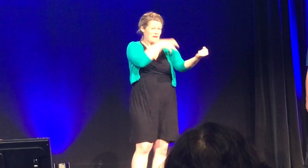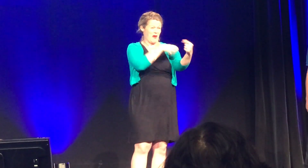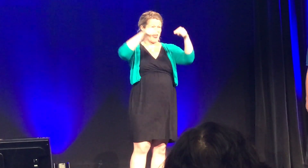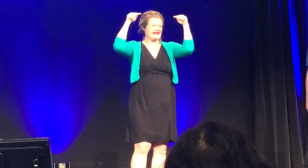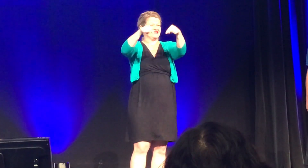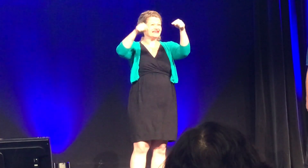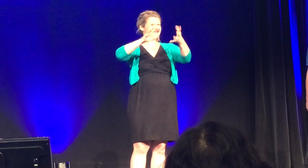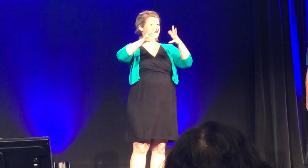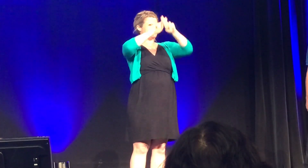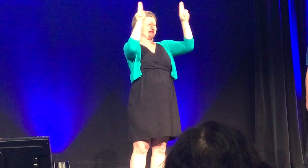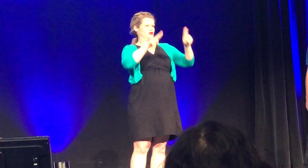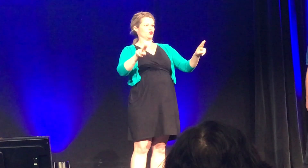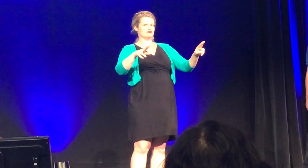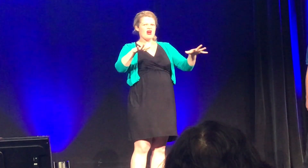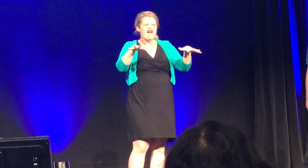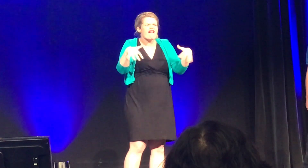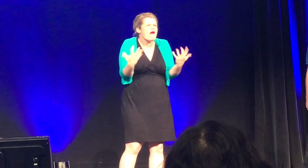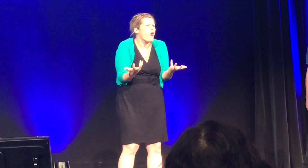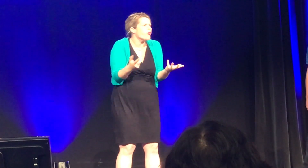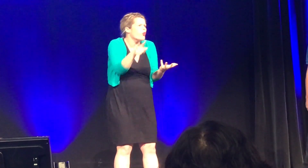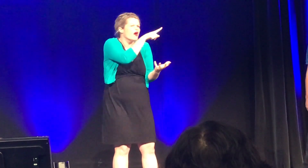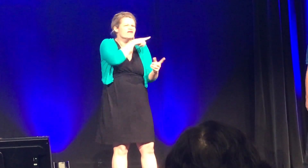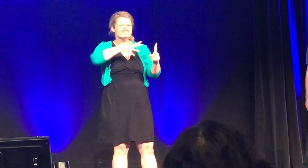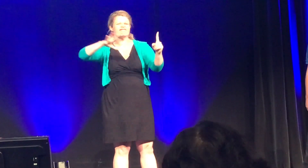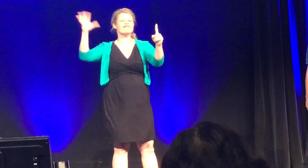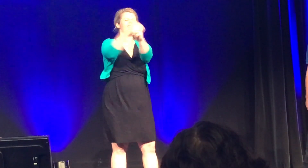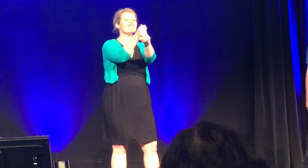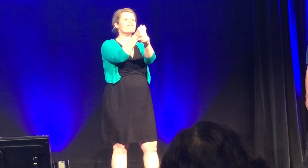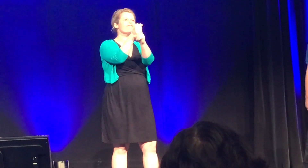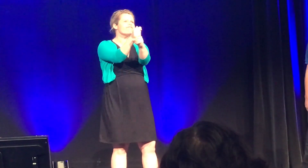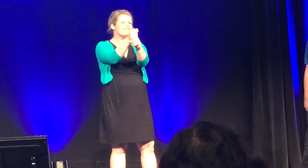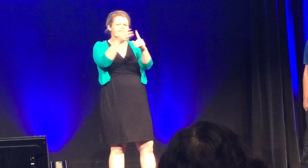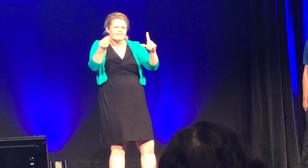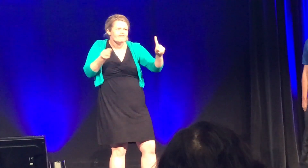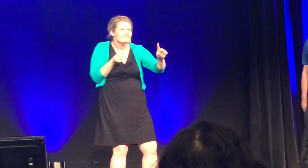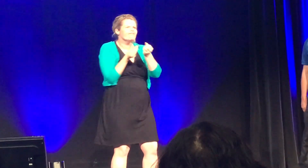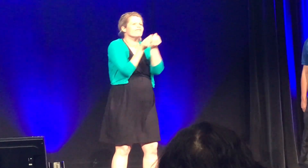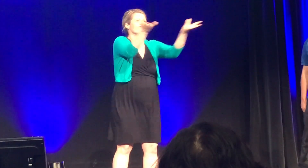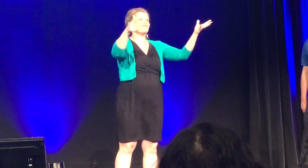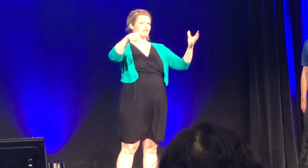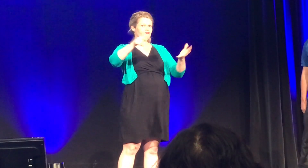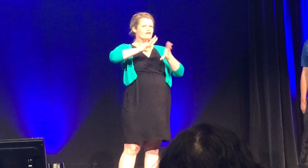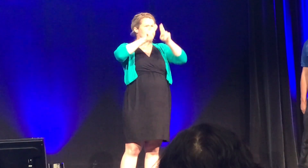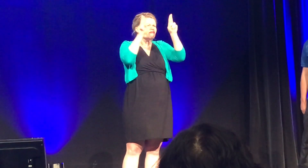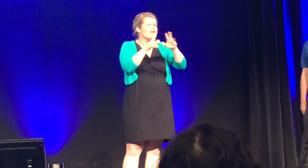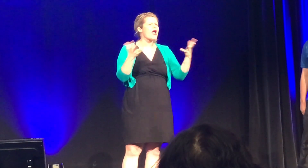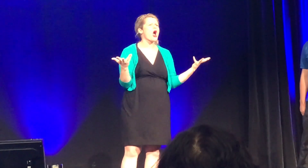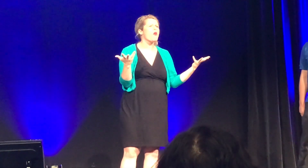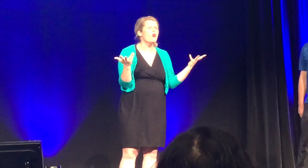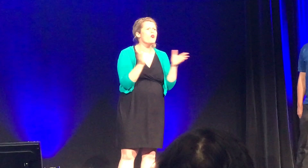that there was power in using international sign as a visual form of communication, which would, in the end,